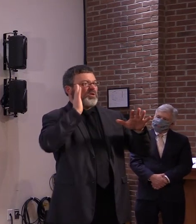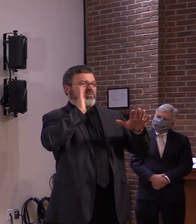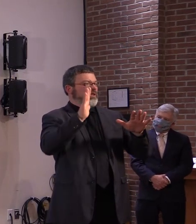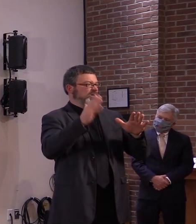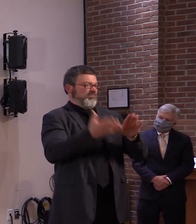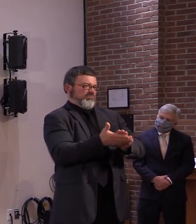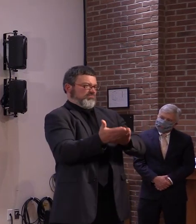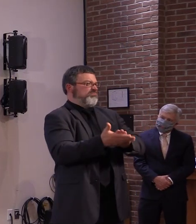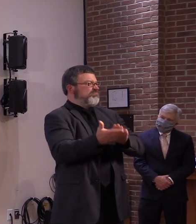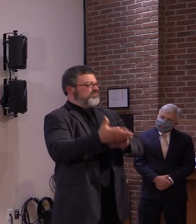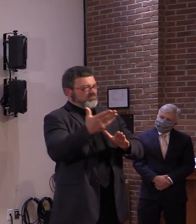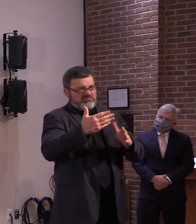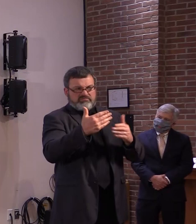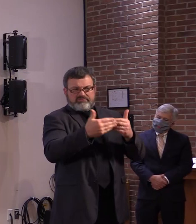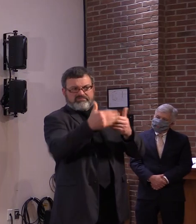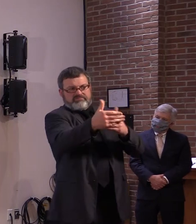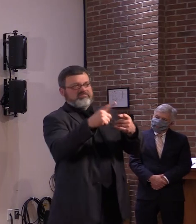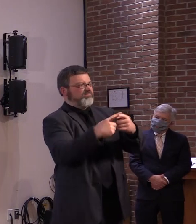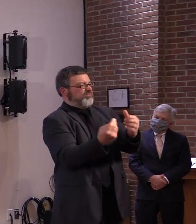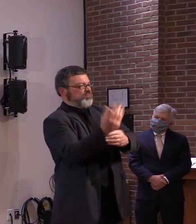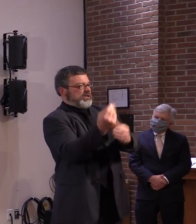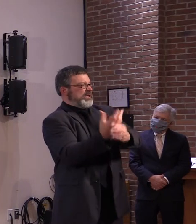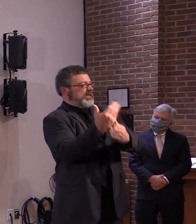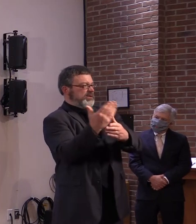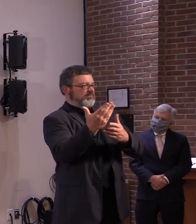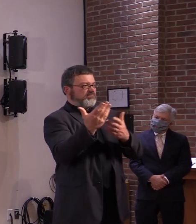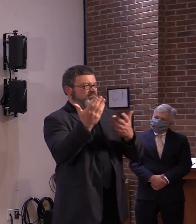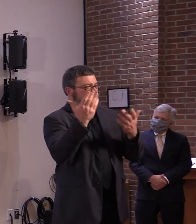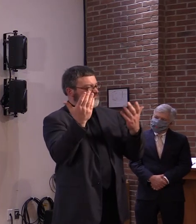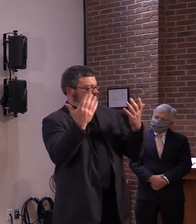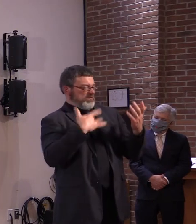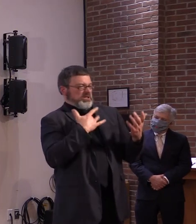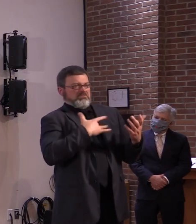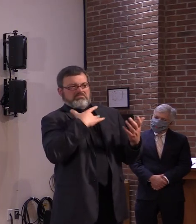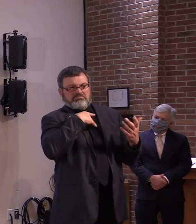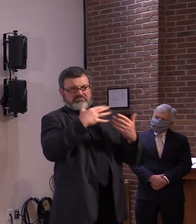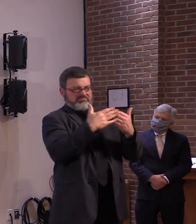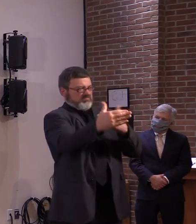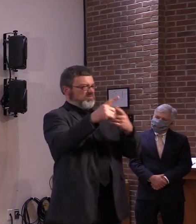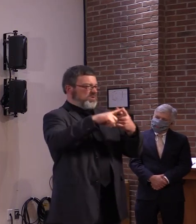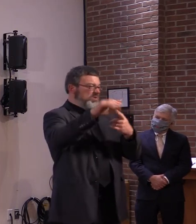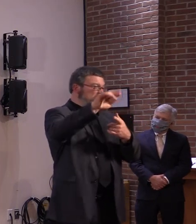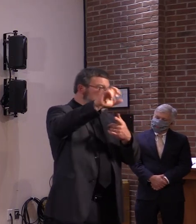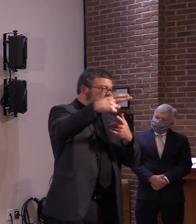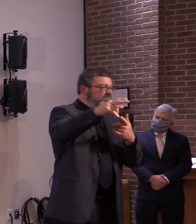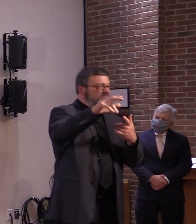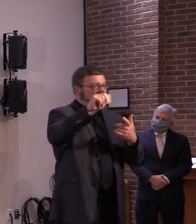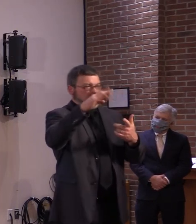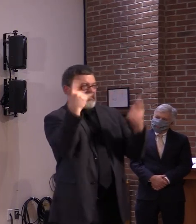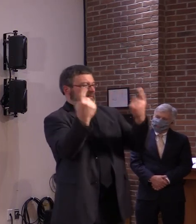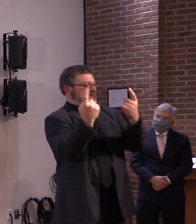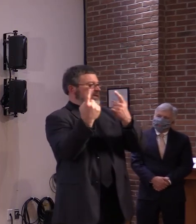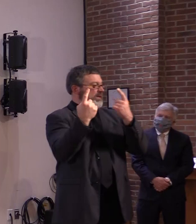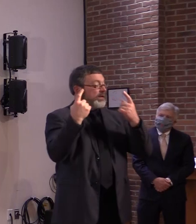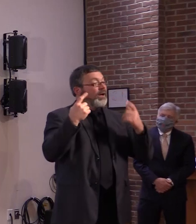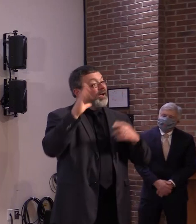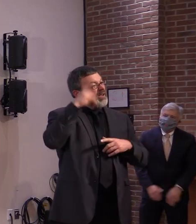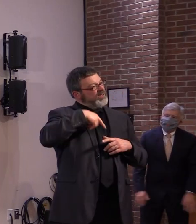well into March. And I would say that we should prepare for some sort of